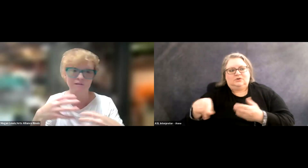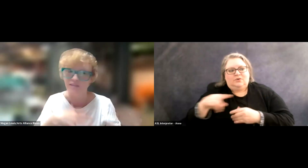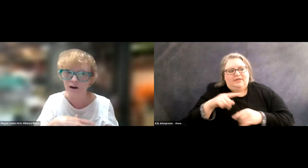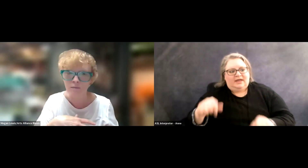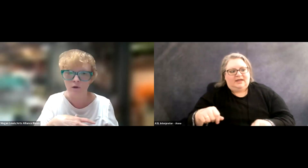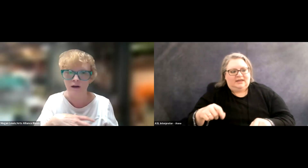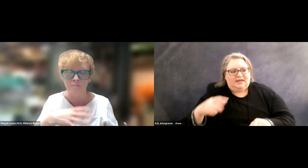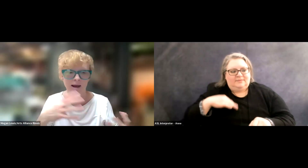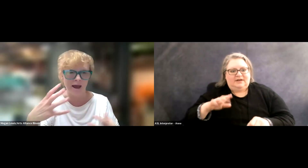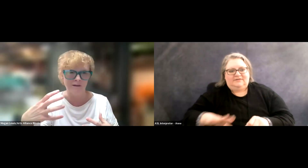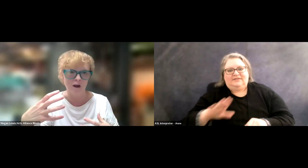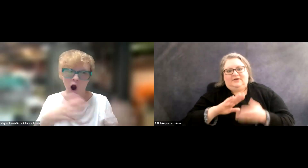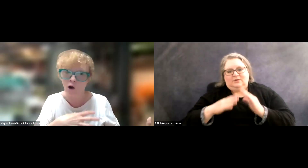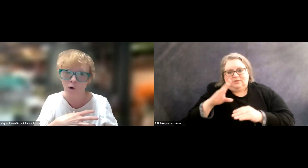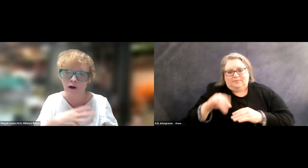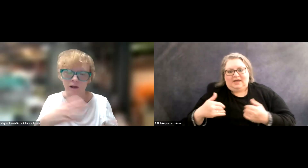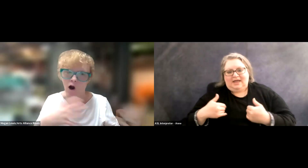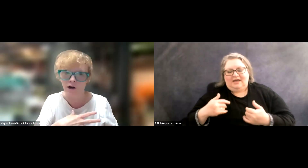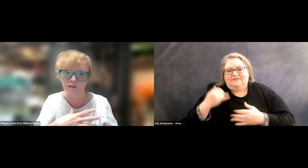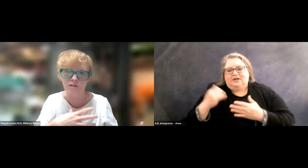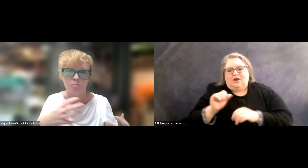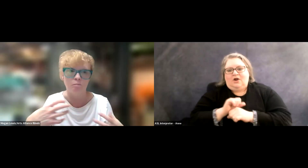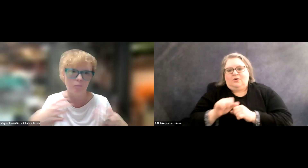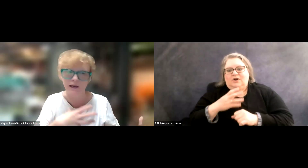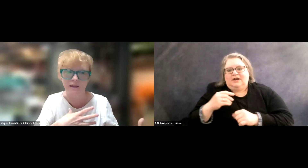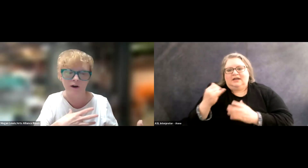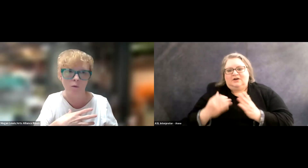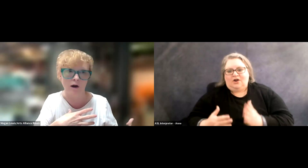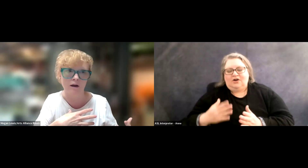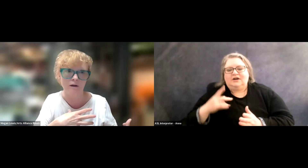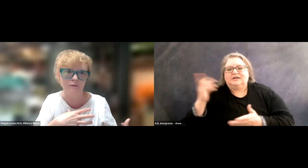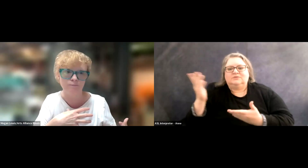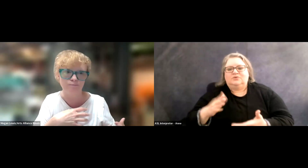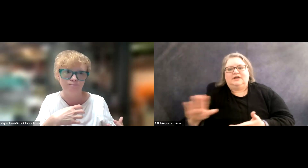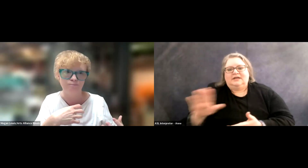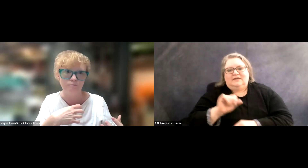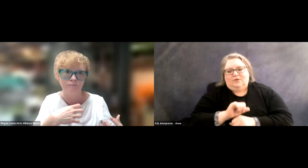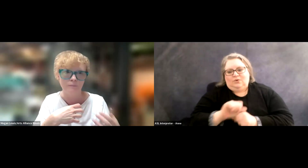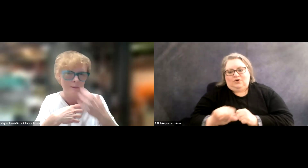could benefit their community by having artwork and artists bring in their work.